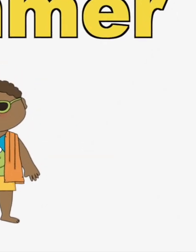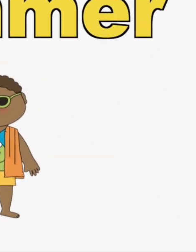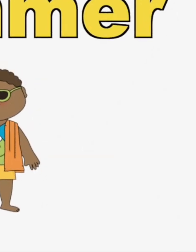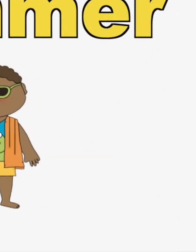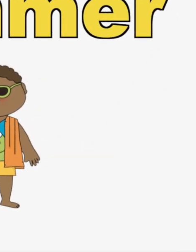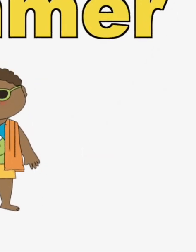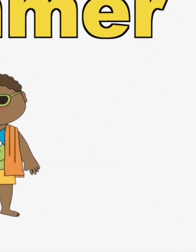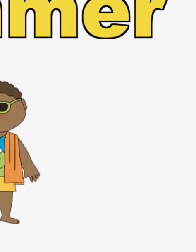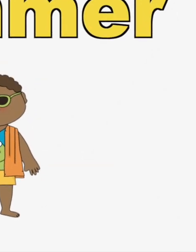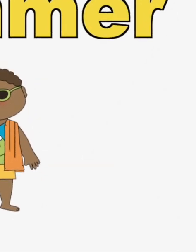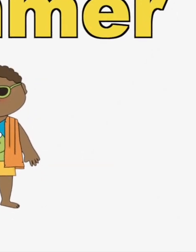Summer.